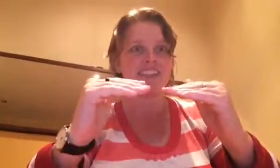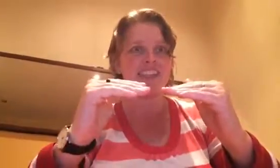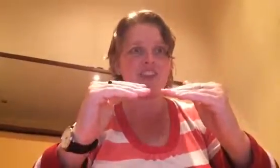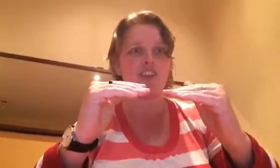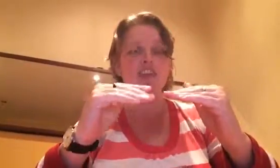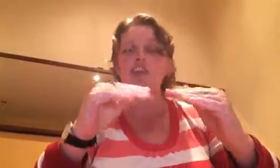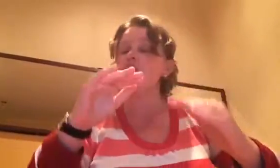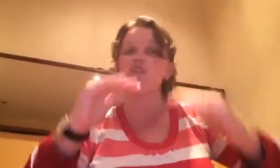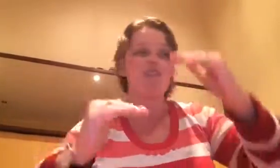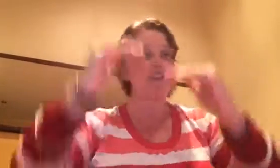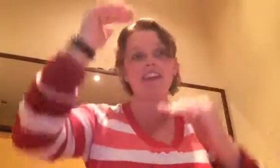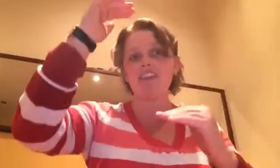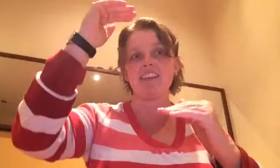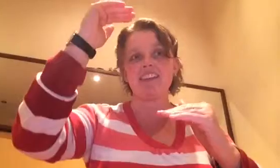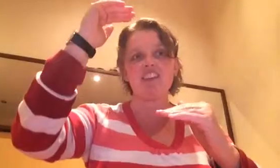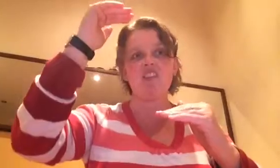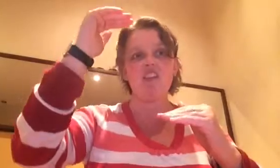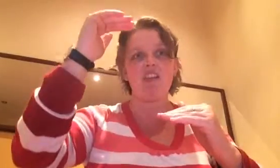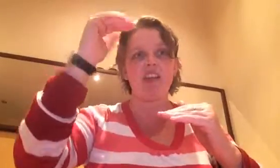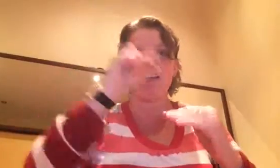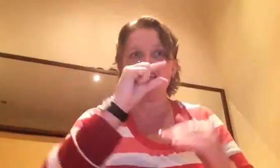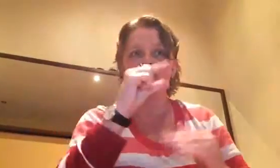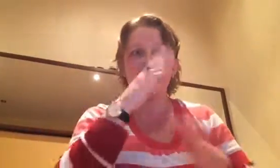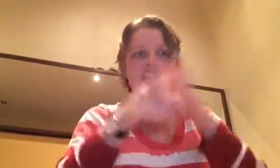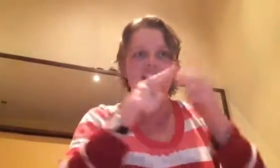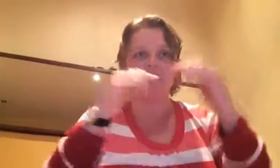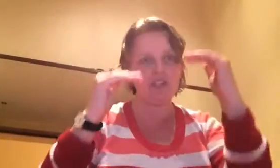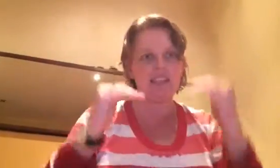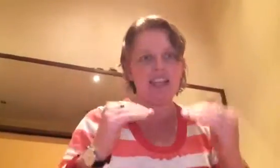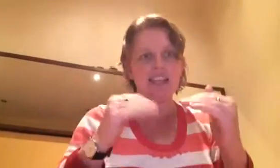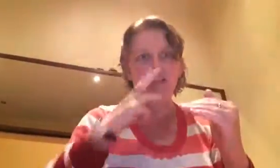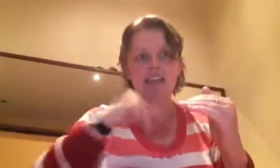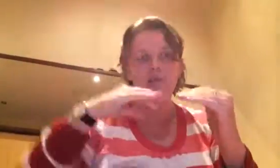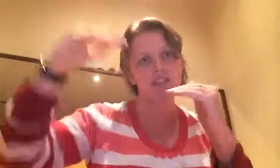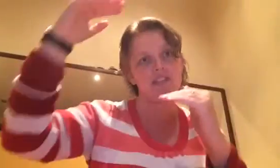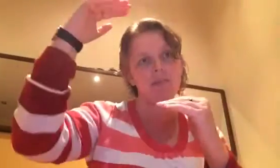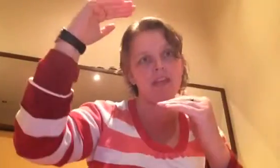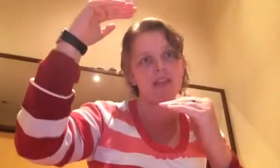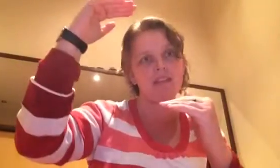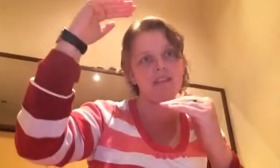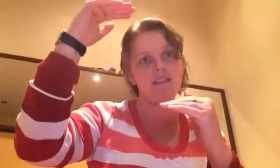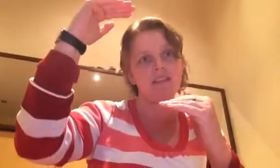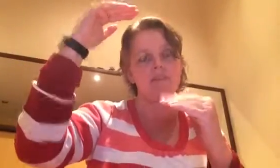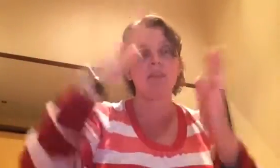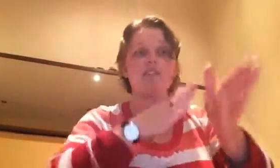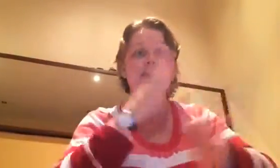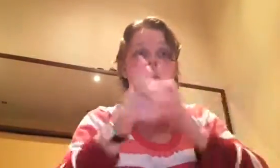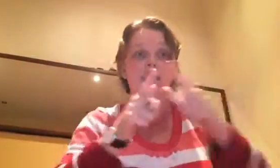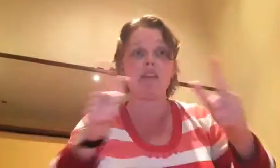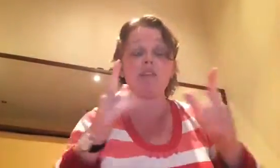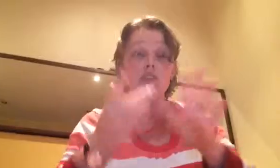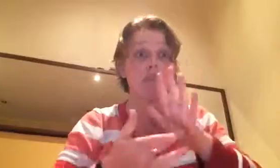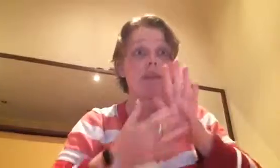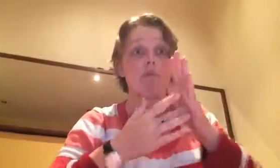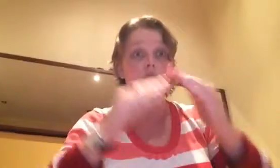you know, not like this. It's not like sign language is down here and speech is up here, because sign language is really important,